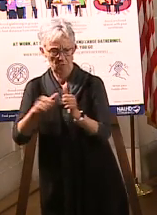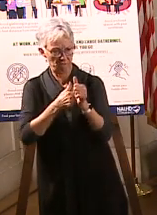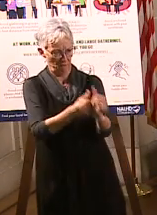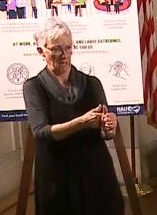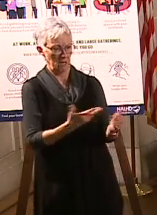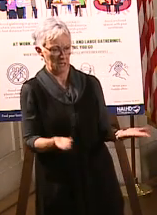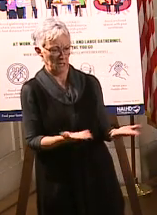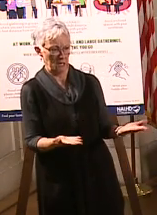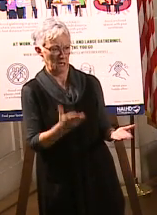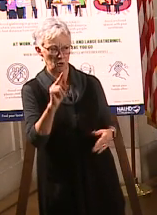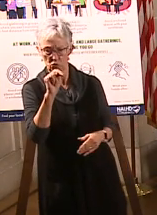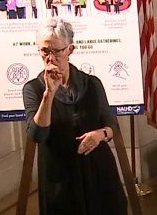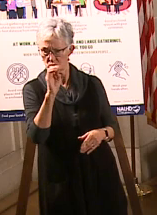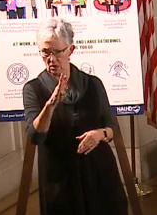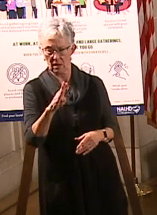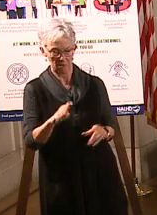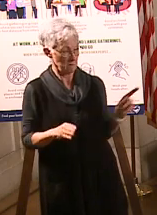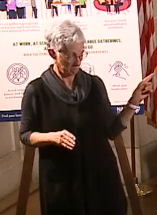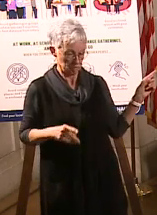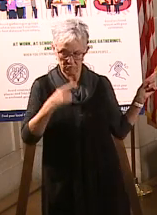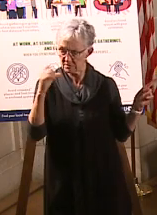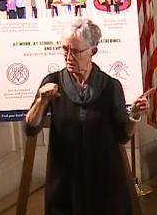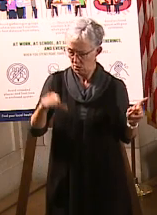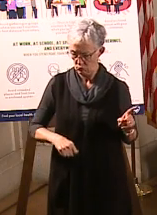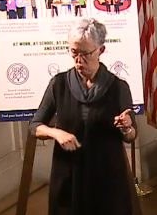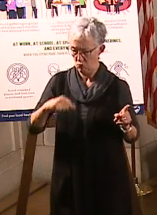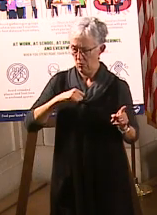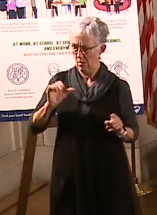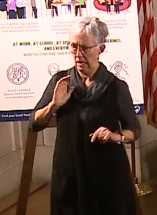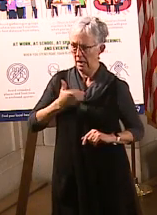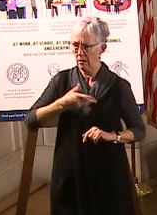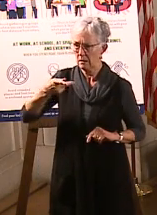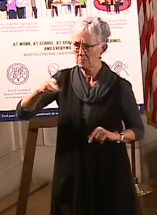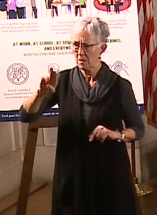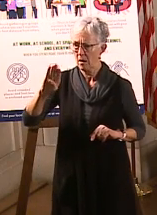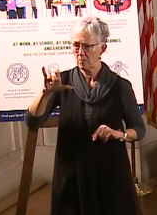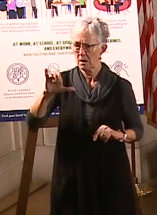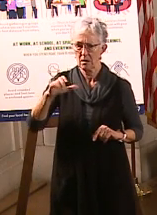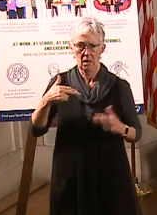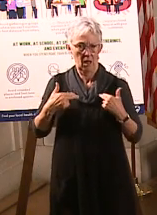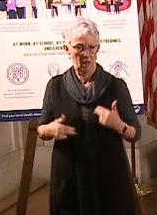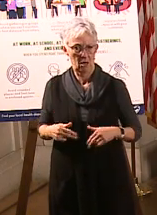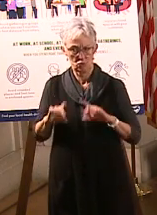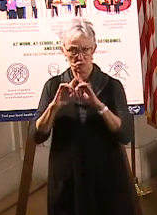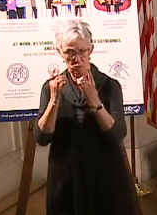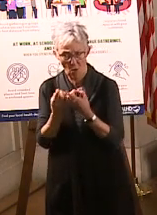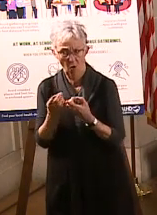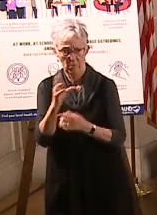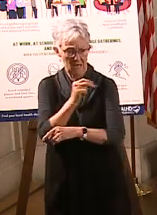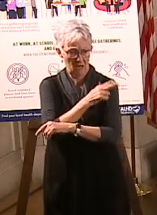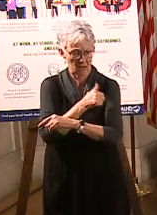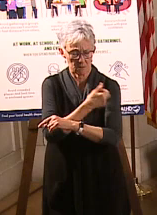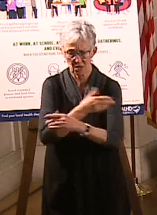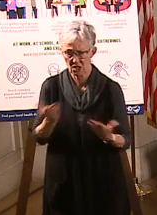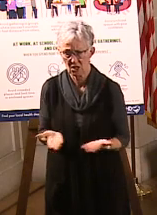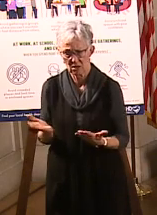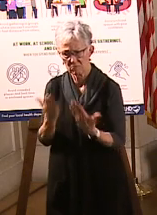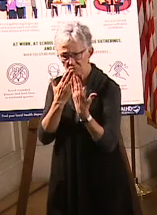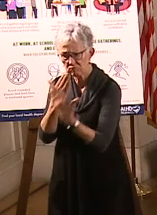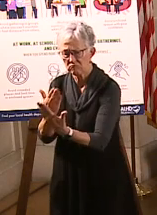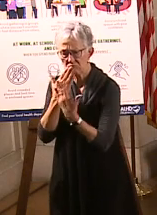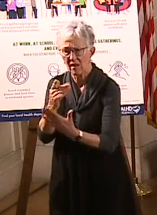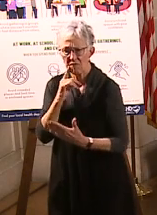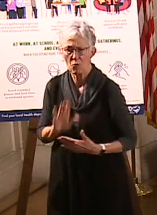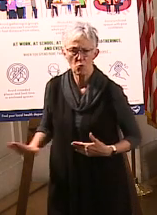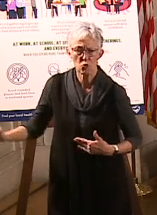folks here we have in our own public health department here at the state or all the folks in the local public health departments and the hospitals across the state, I want to thank them for all their great